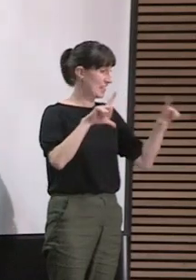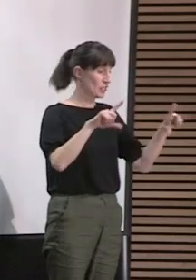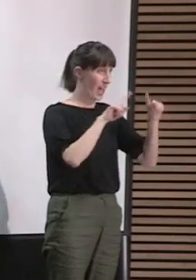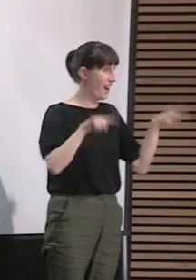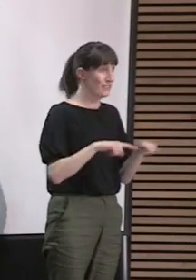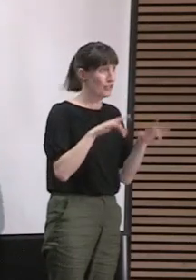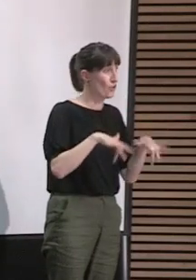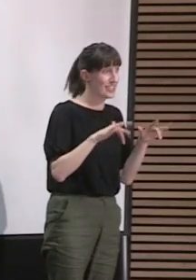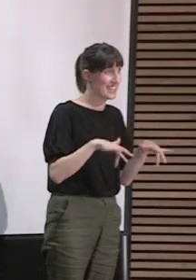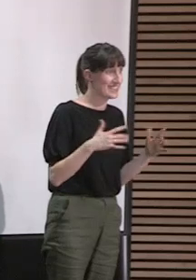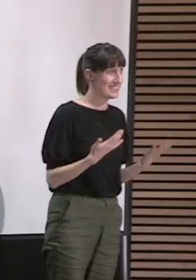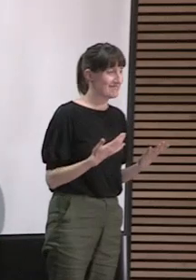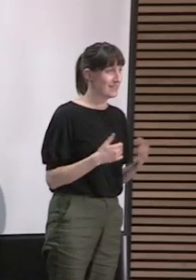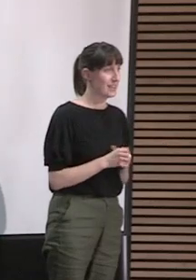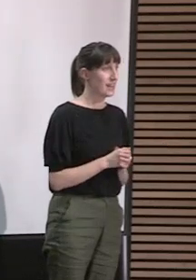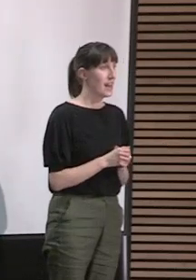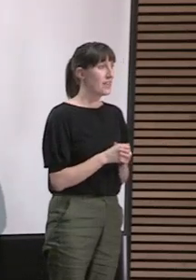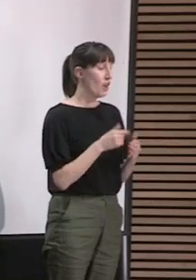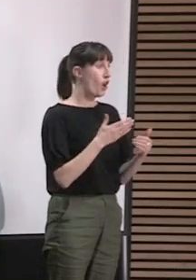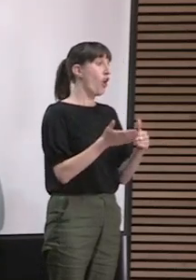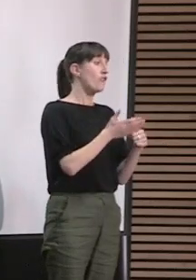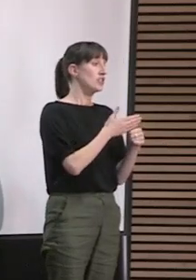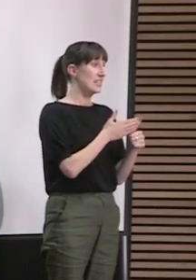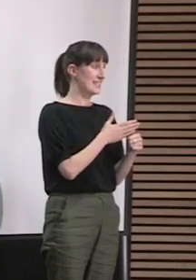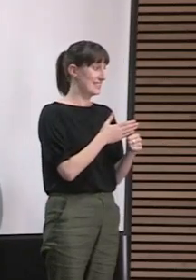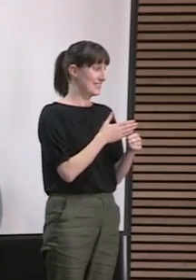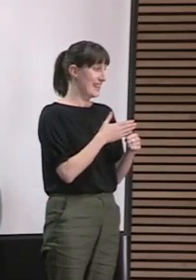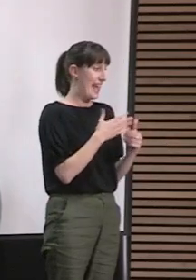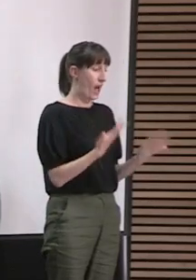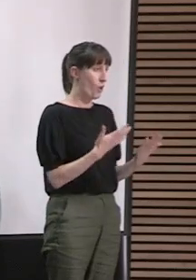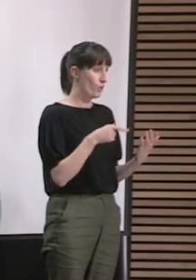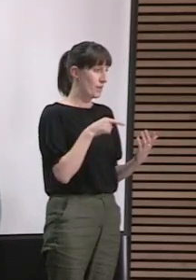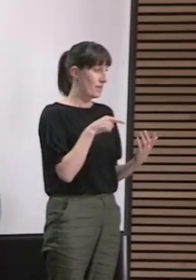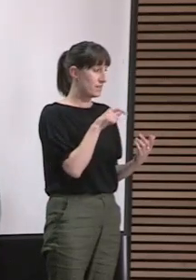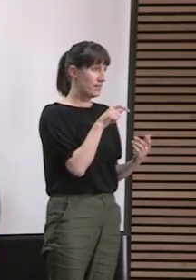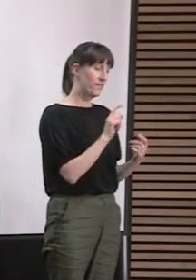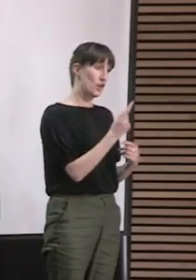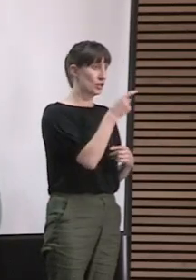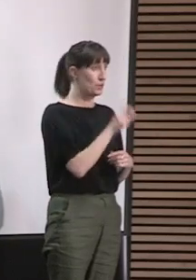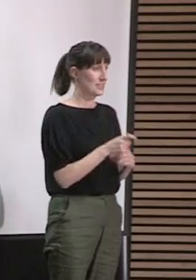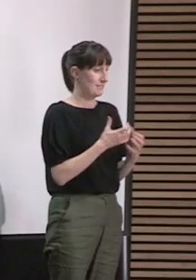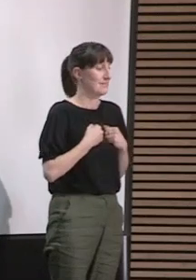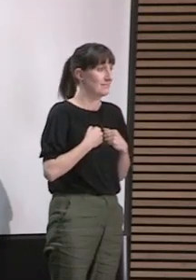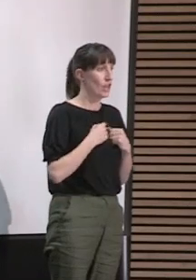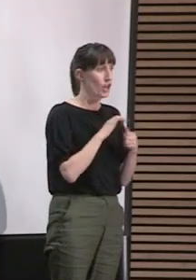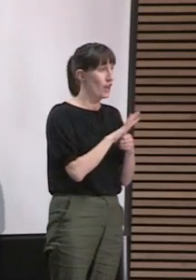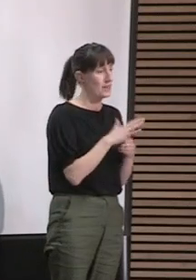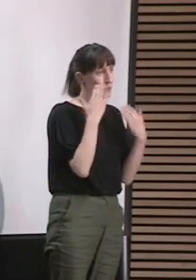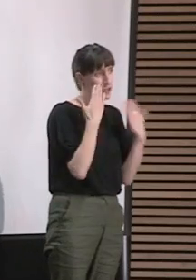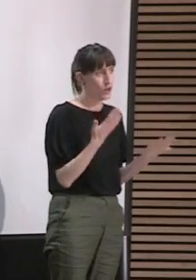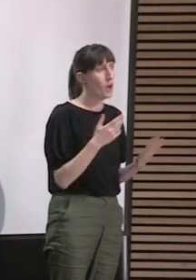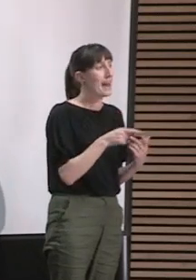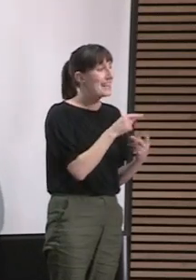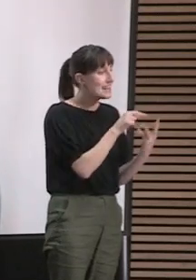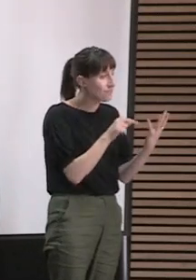with any certainty where the origins of this cluster came from yet. But each new piece of the puzzle gives us a bit more of a clue as to what that might be. What